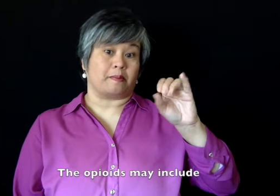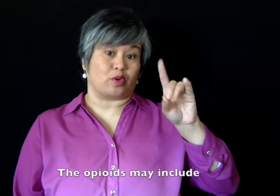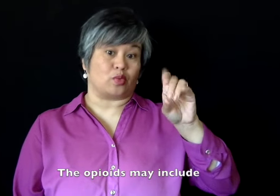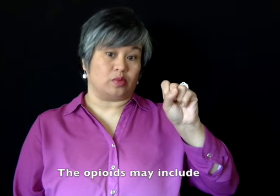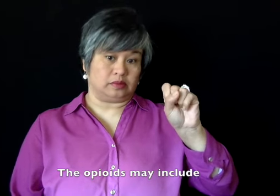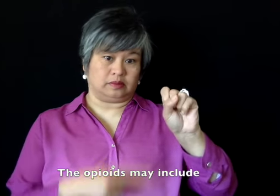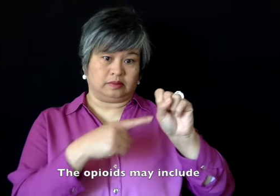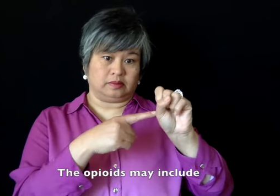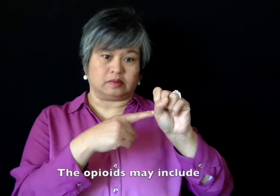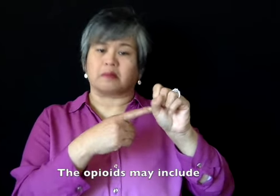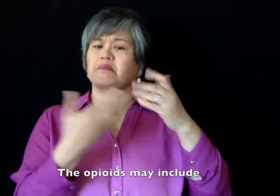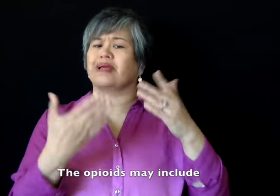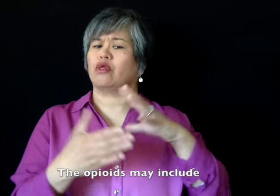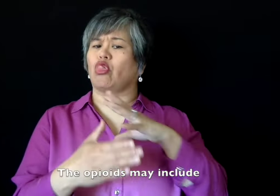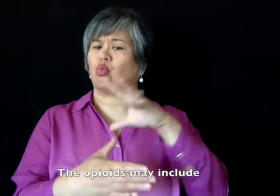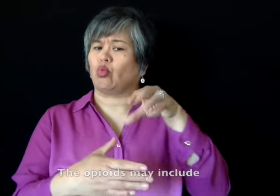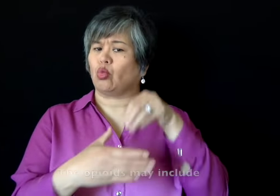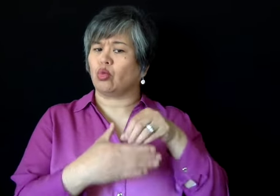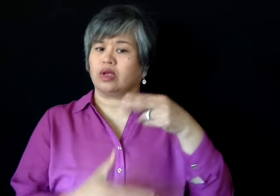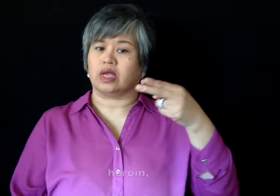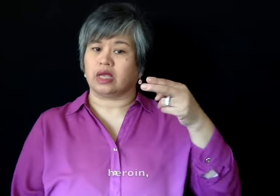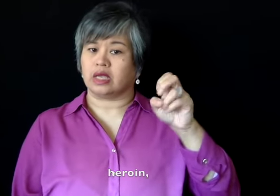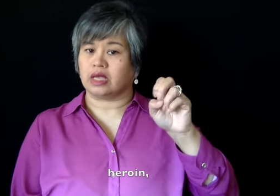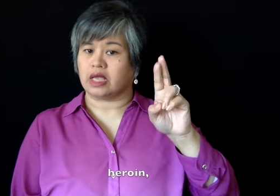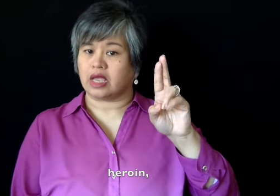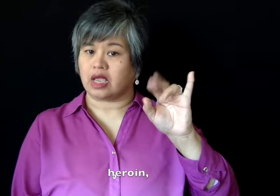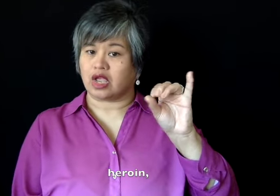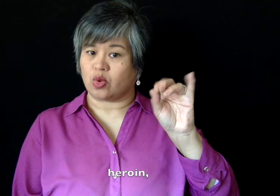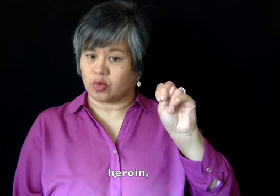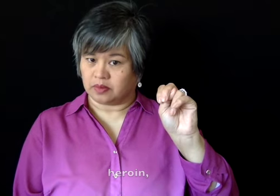The opioids may include heroin,